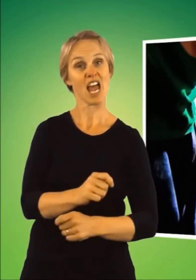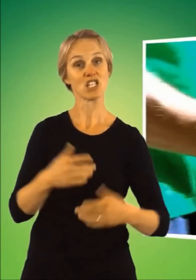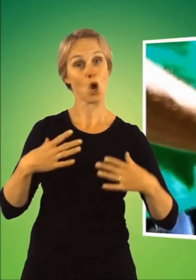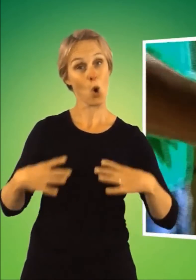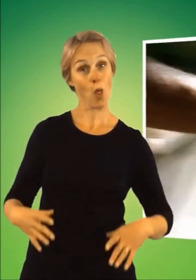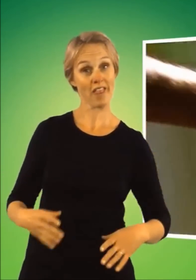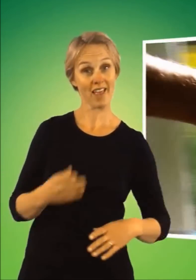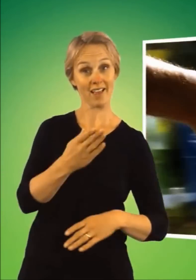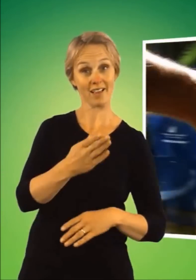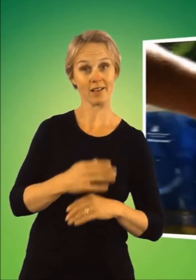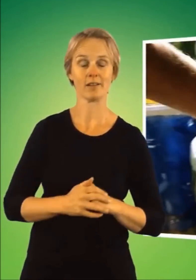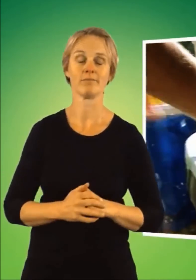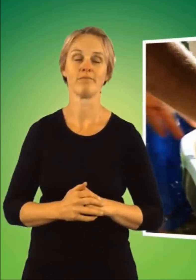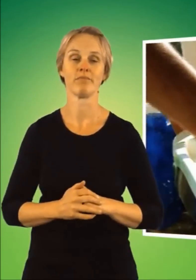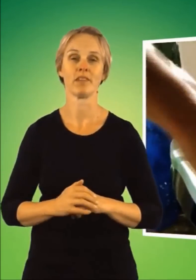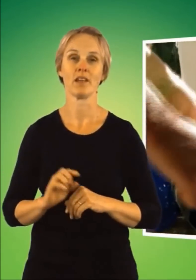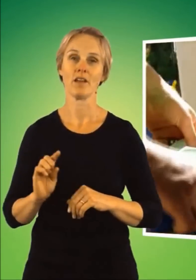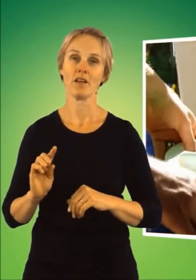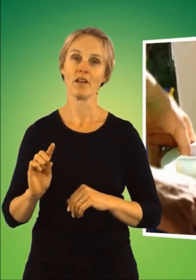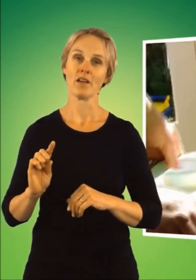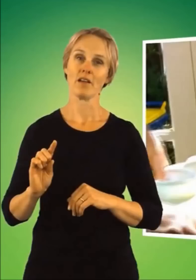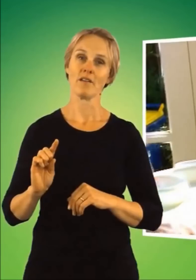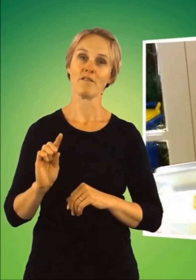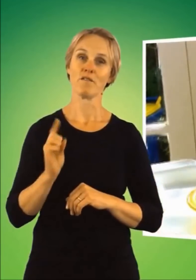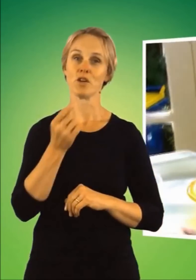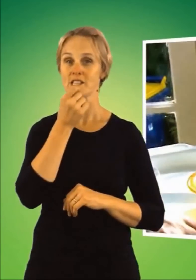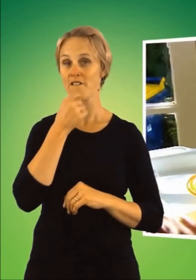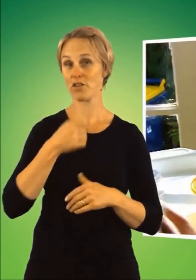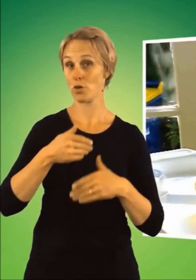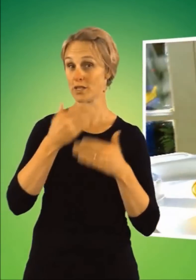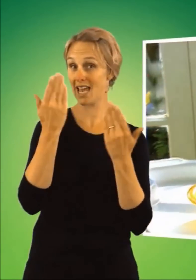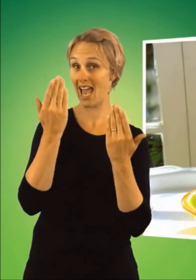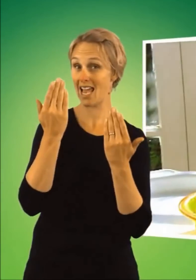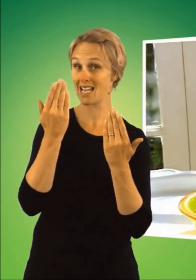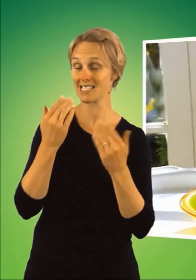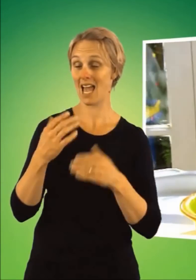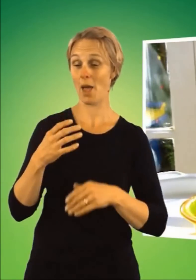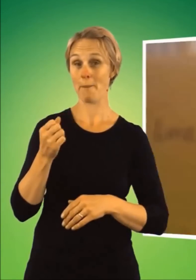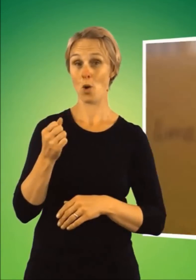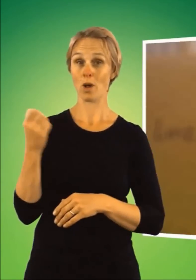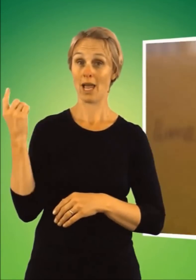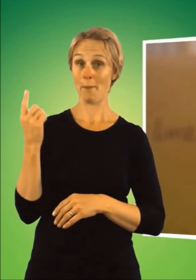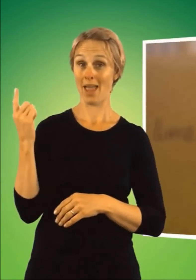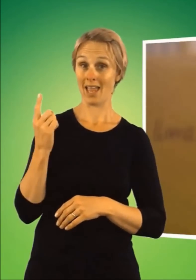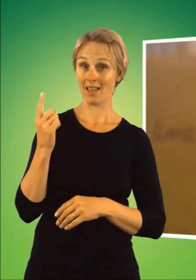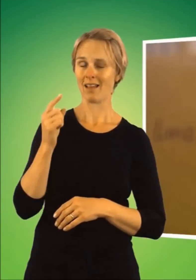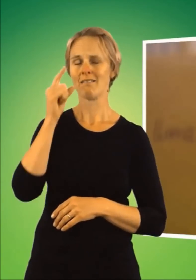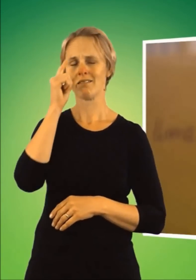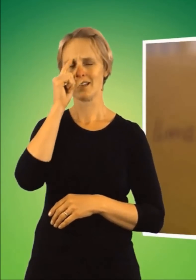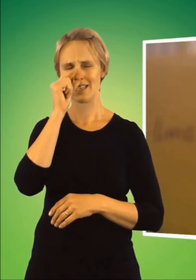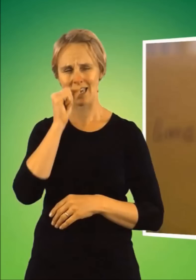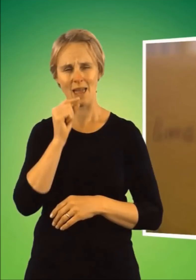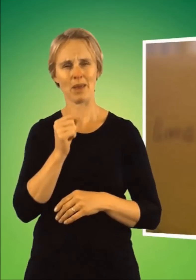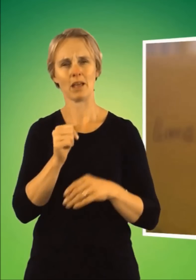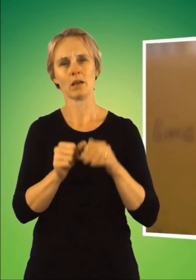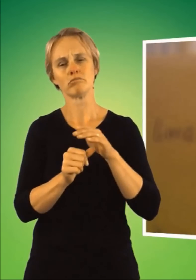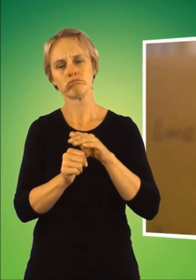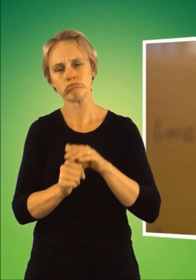change and get some breast. Here's your lunch. It takes a few days for your milk to come in, and during this time, some women experience baby